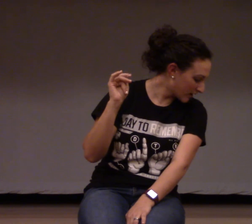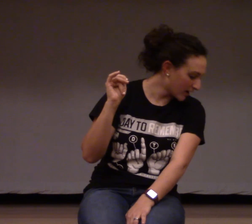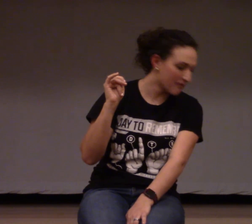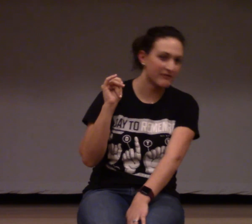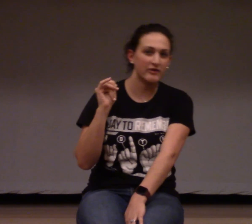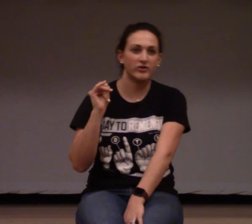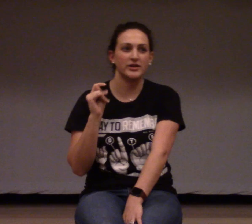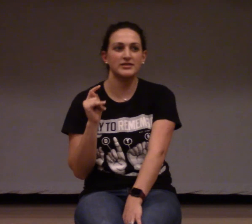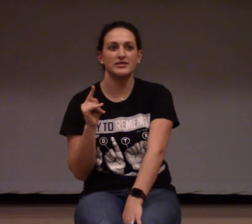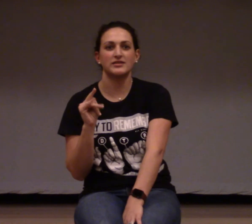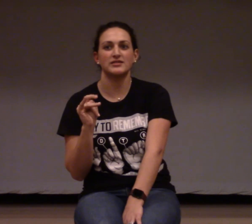Favorite.